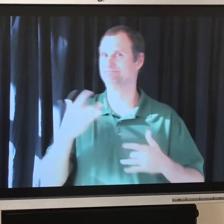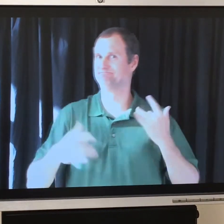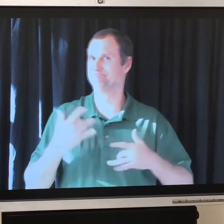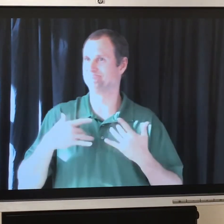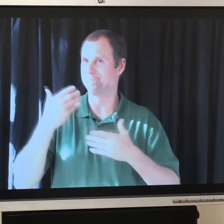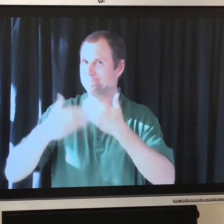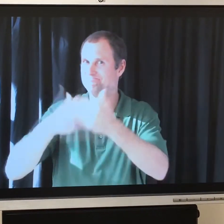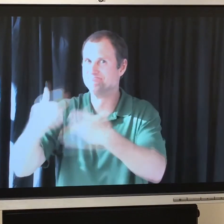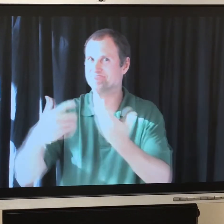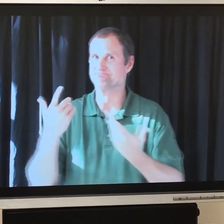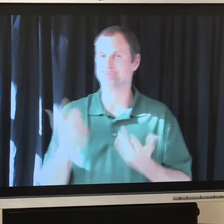amazing.